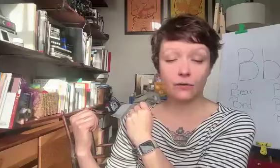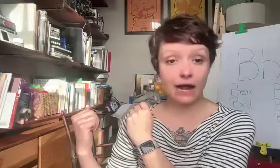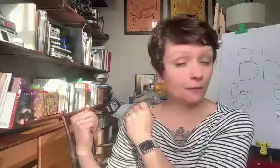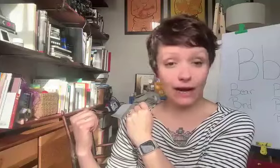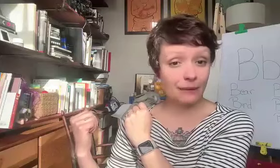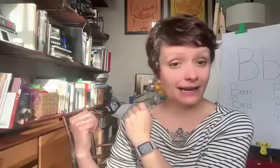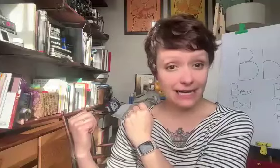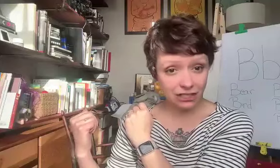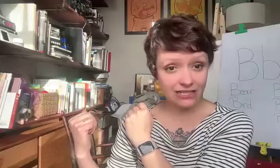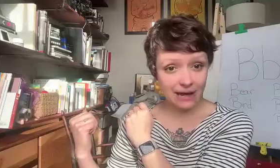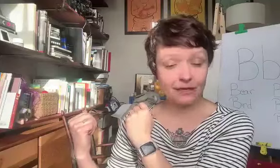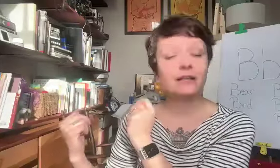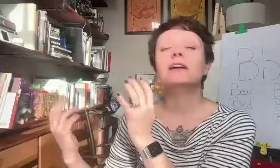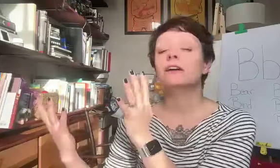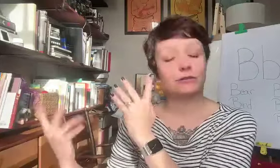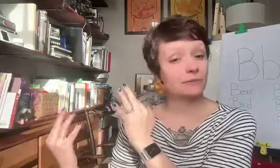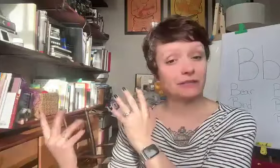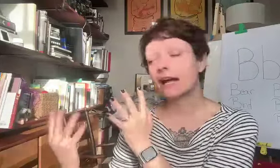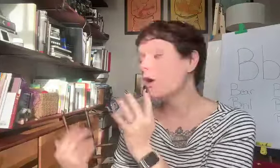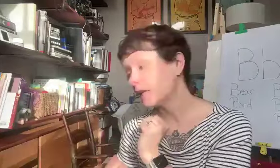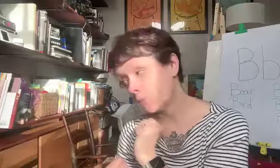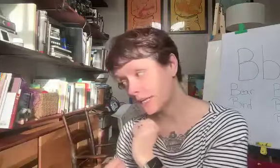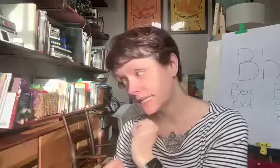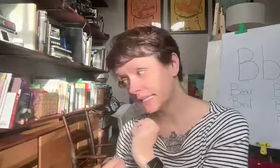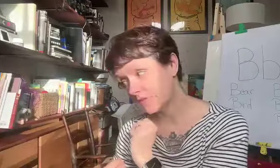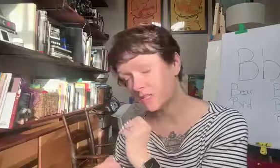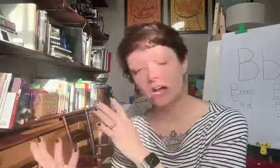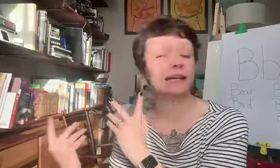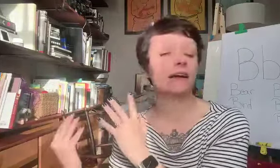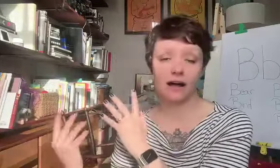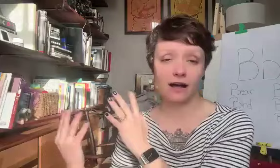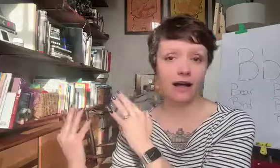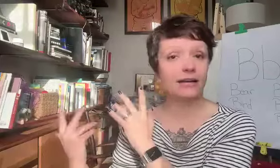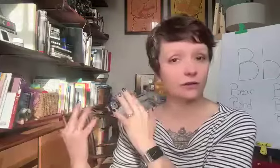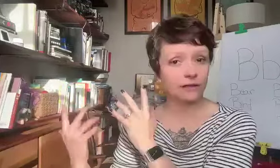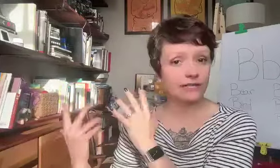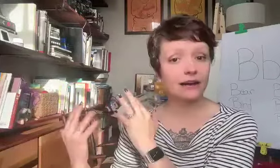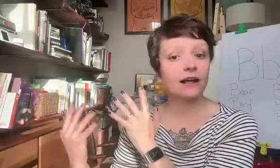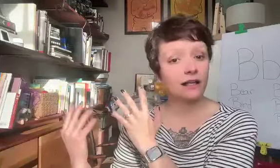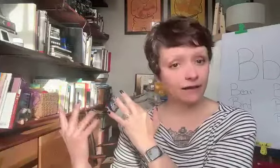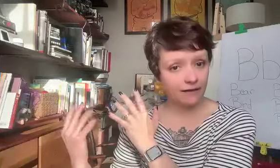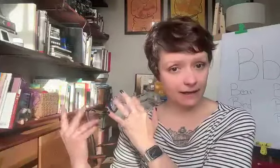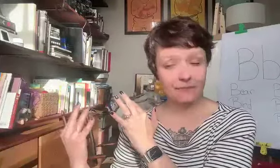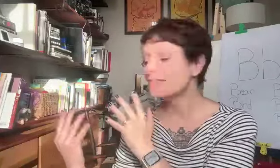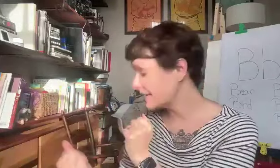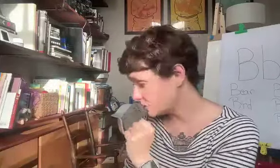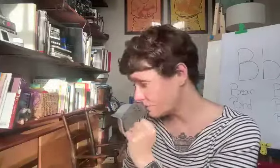you are not wait paying attention to them. You simply say, "Hold on 1 second, let me finish talking." I totally understand. Yep. Thank you so